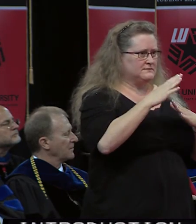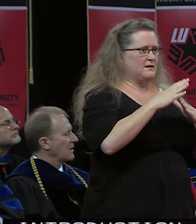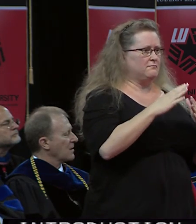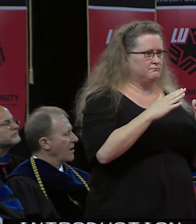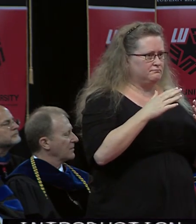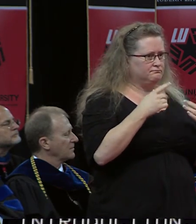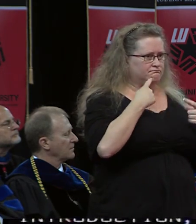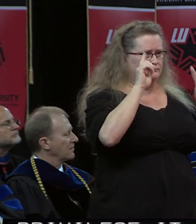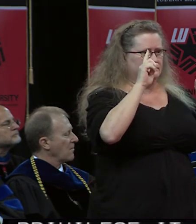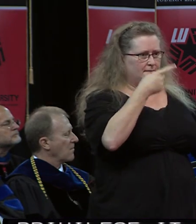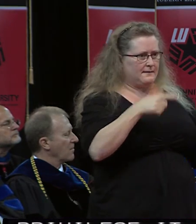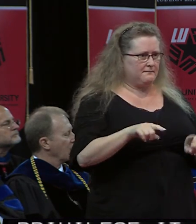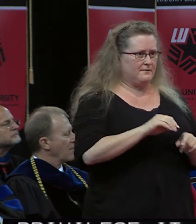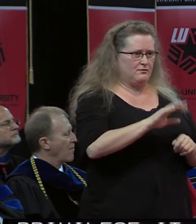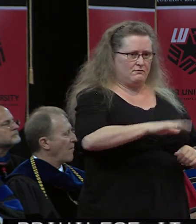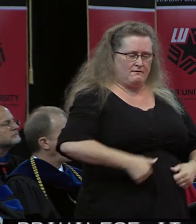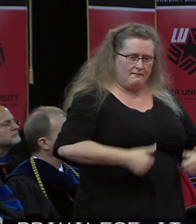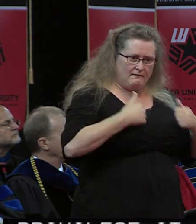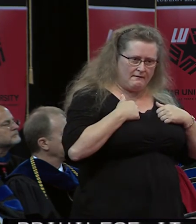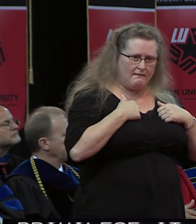life.